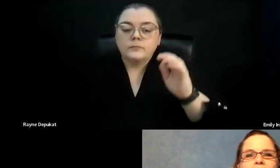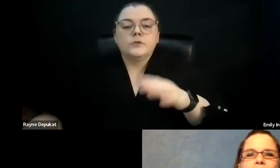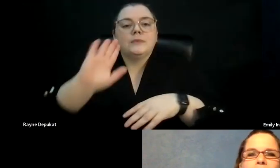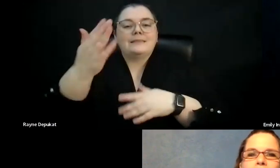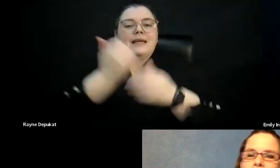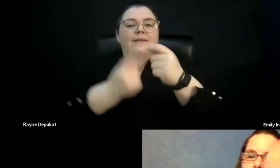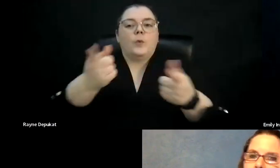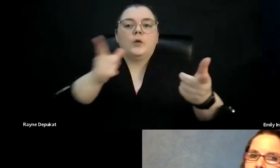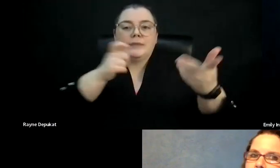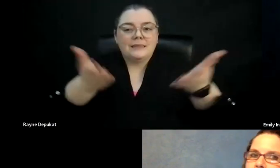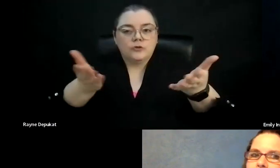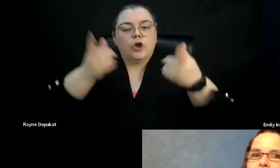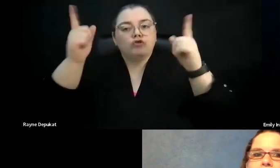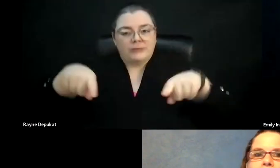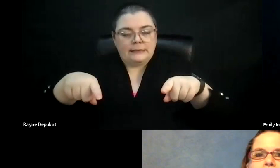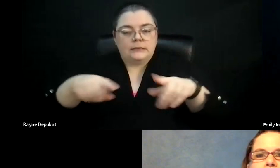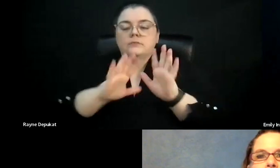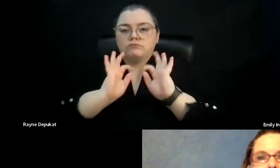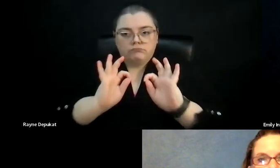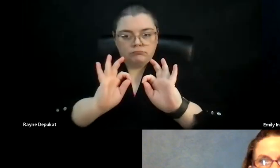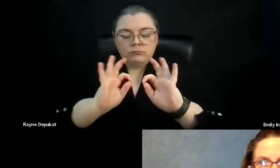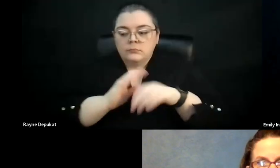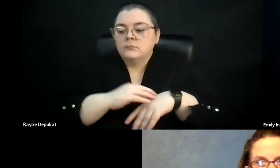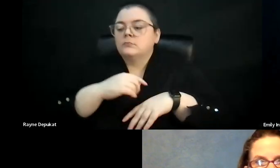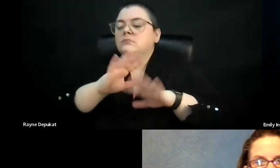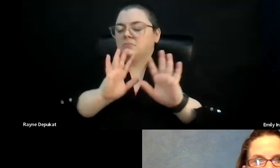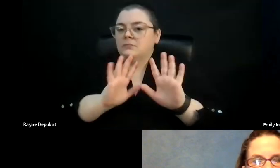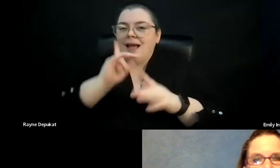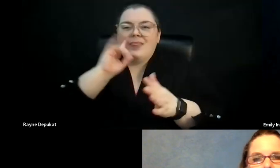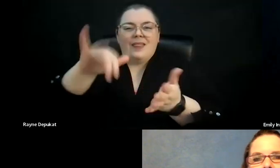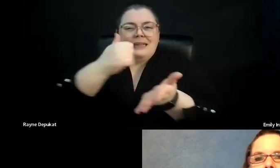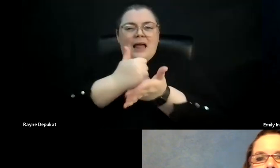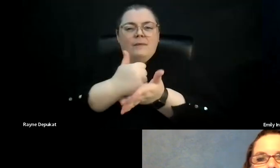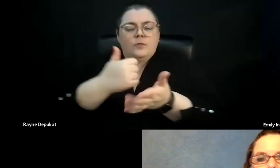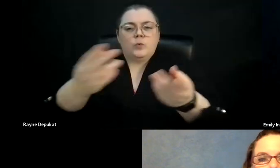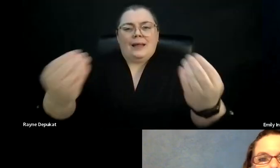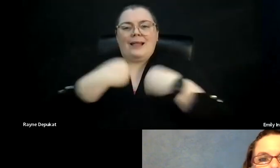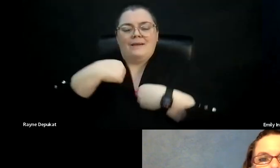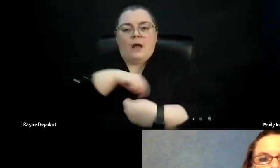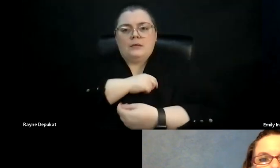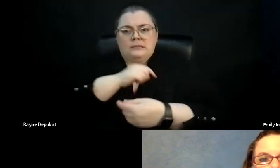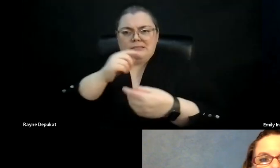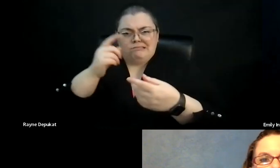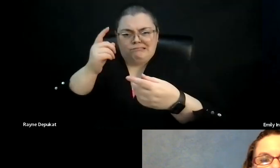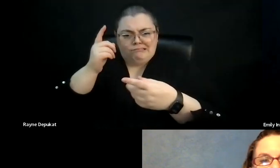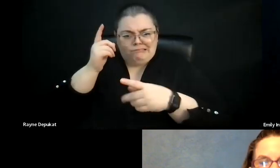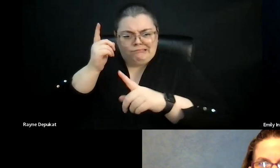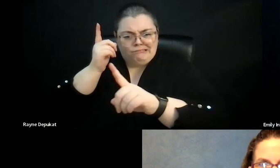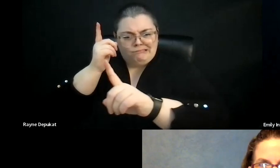Okay. Seems that everyone who is here agrees. Great. I think that's helpful and kind of gives